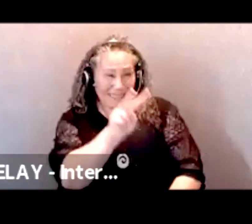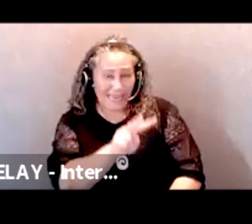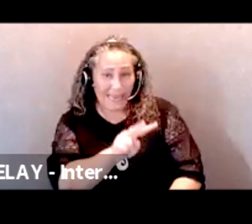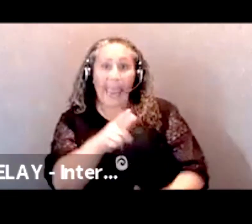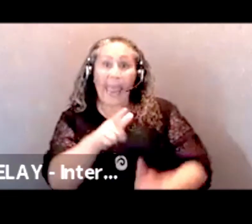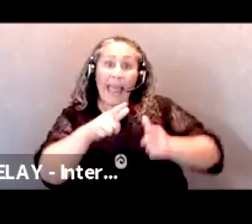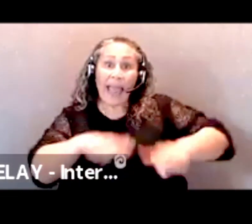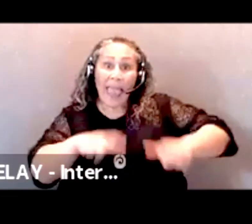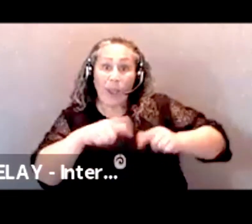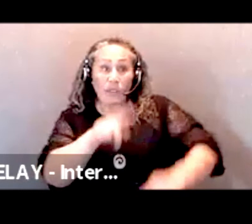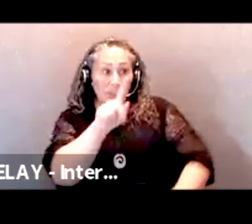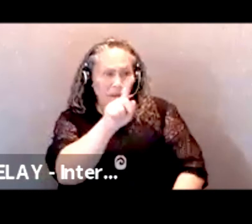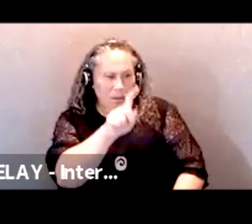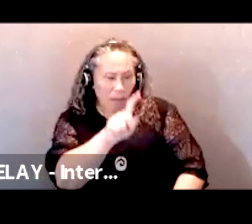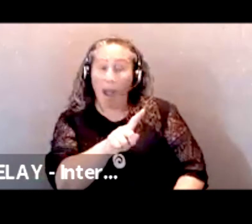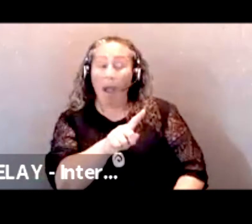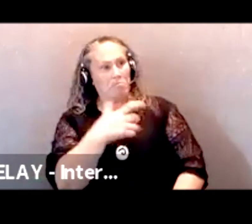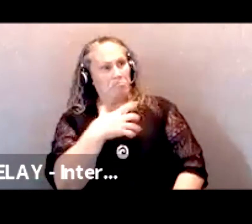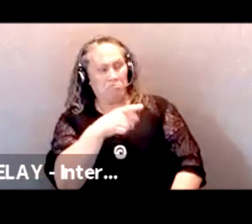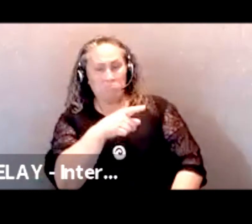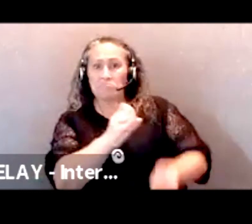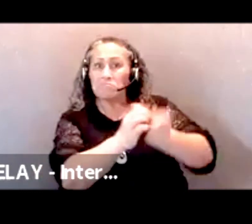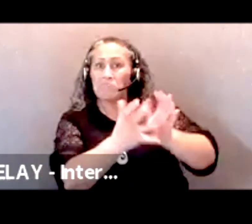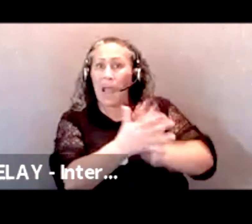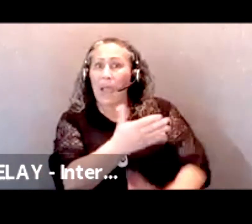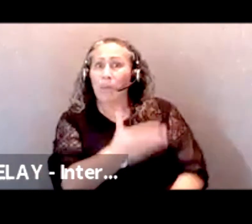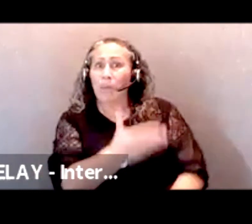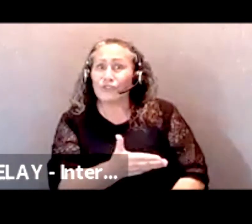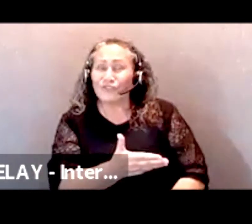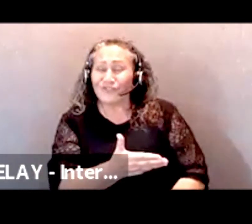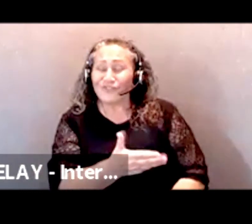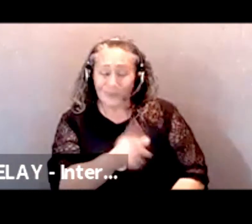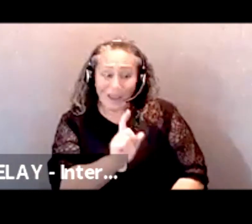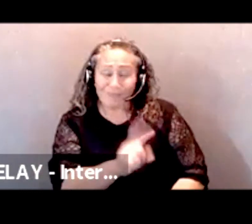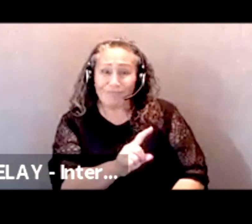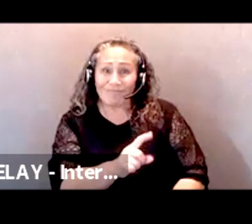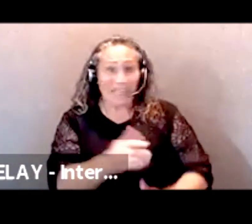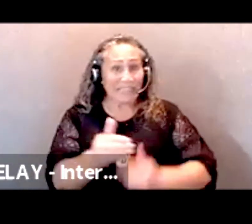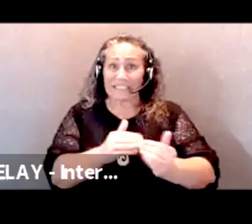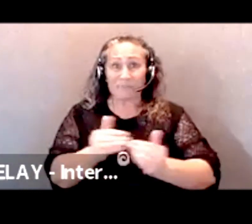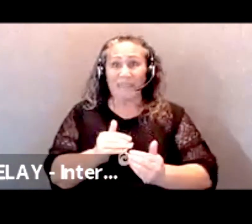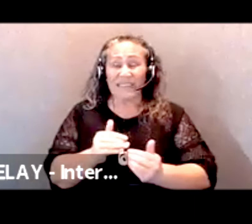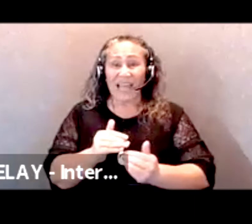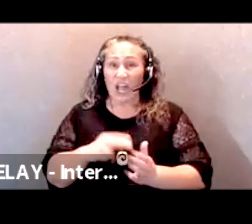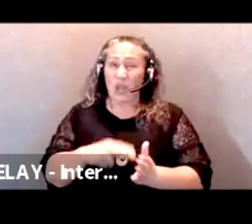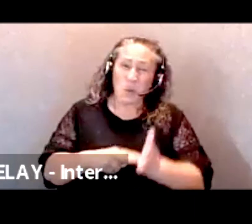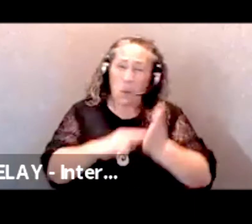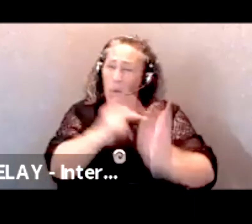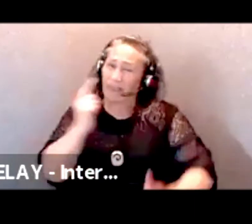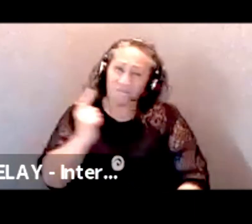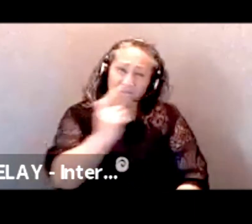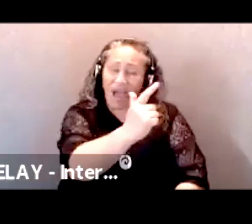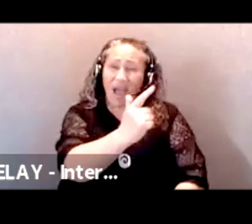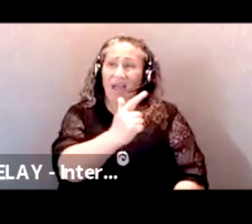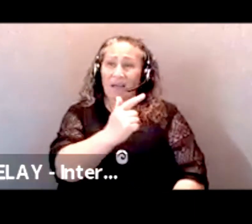is NZSL, and no matter where you are in the country, even if you're in the Cape, no matter what, we will find